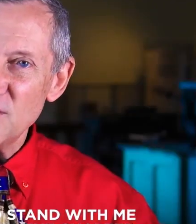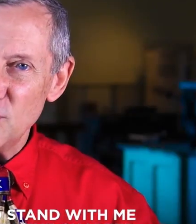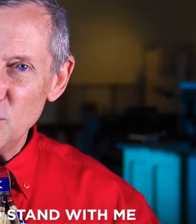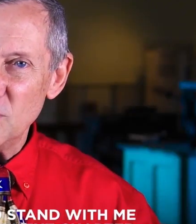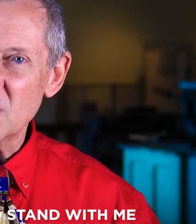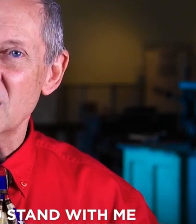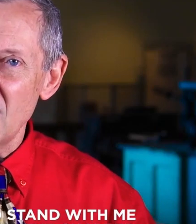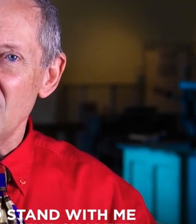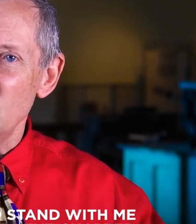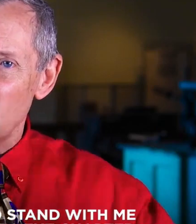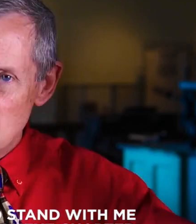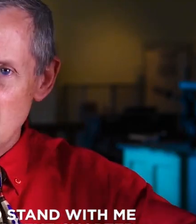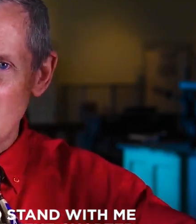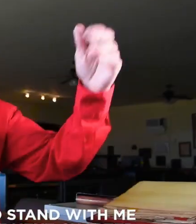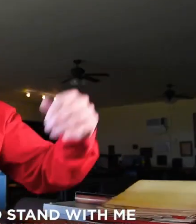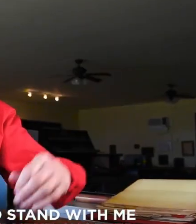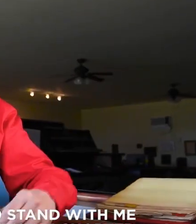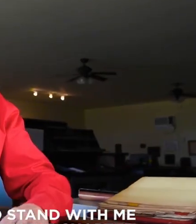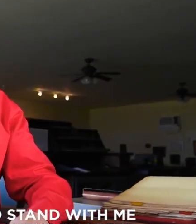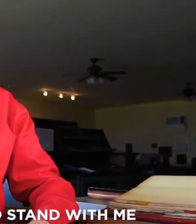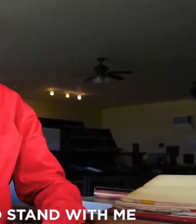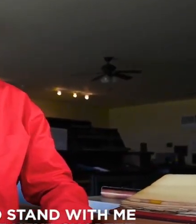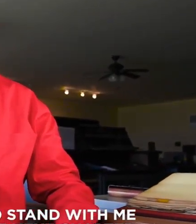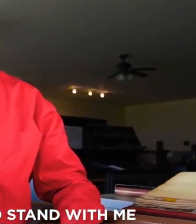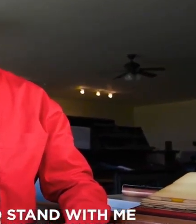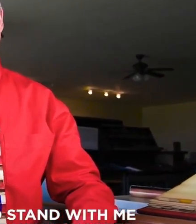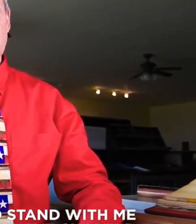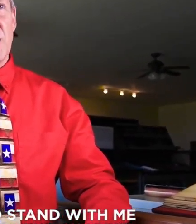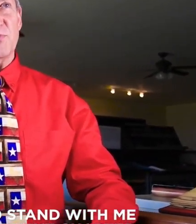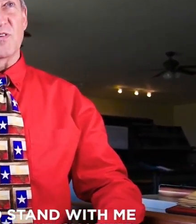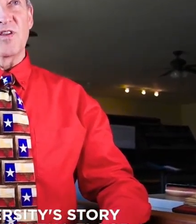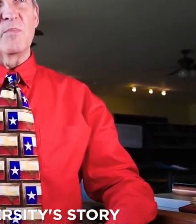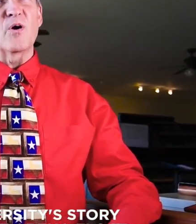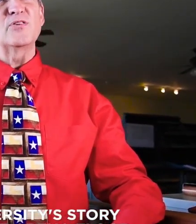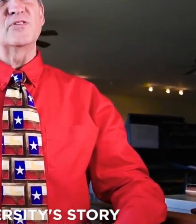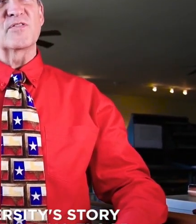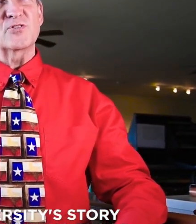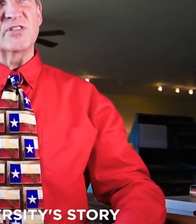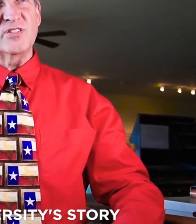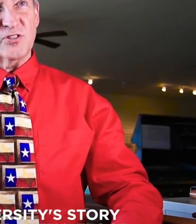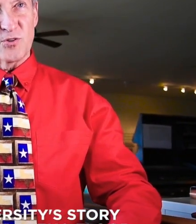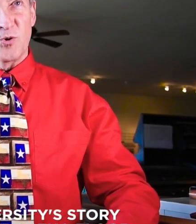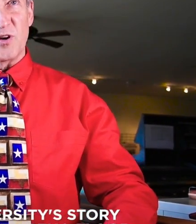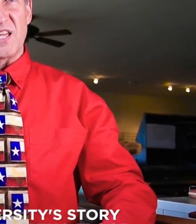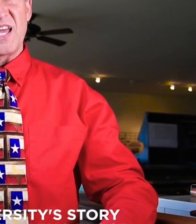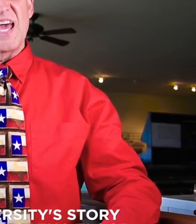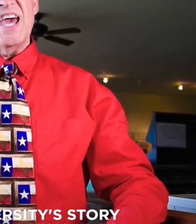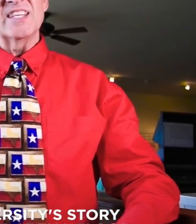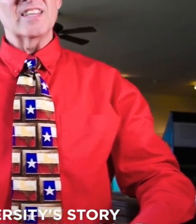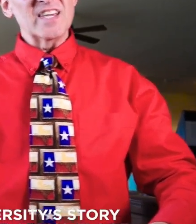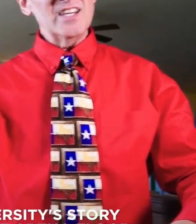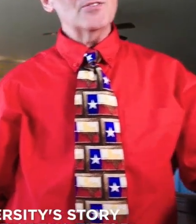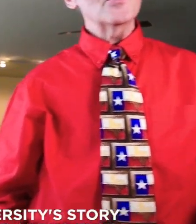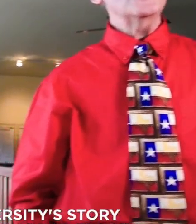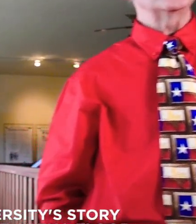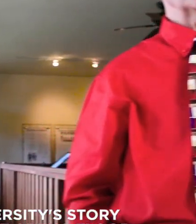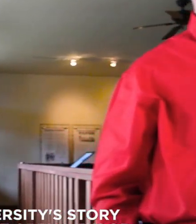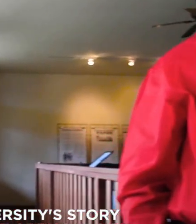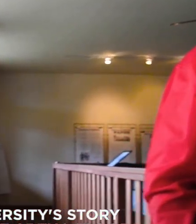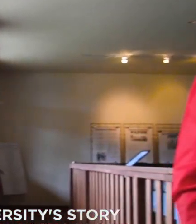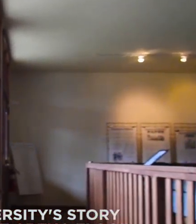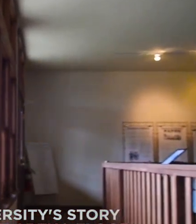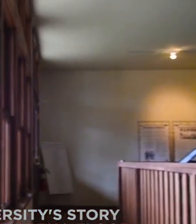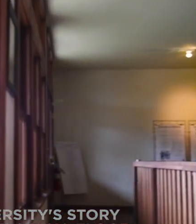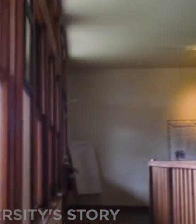So I invite you to stand with me and welcome the next chapter of Lamar University's story as they enter